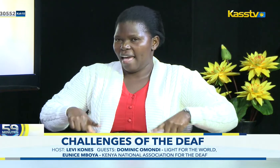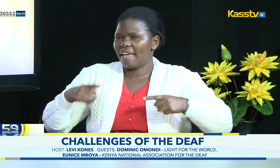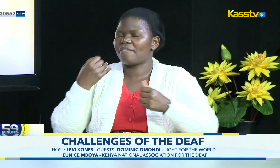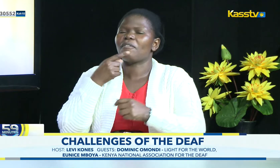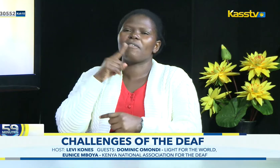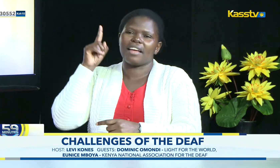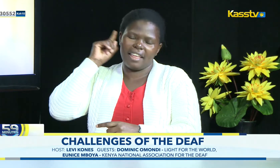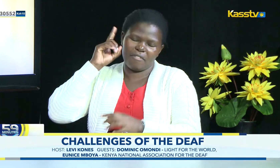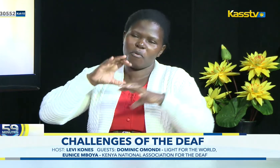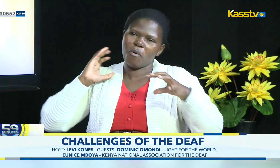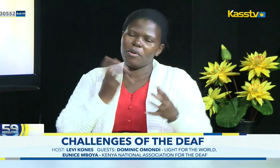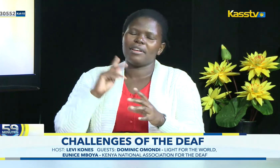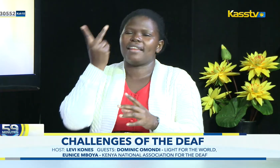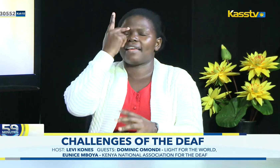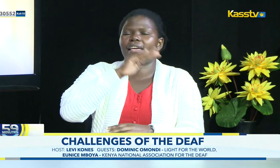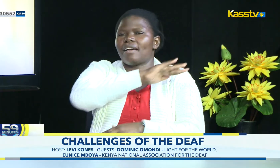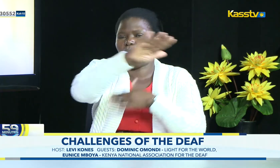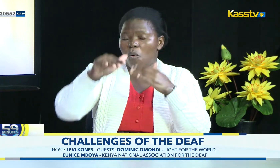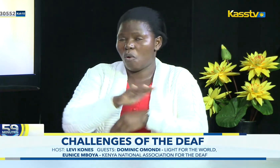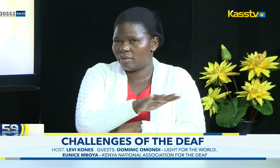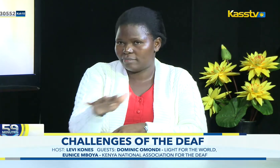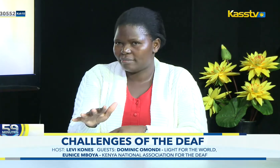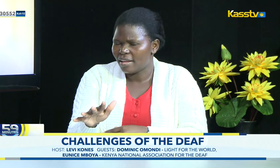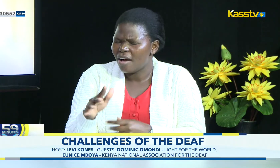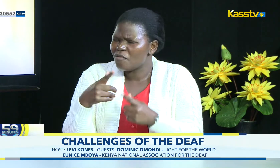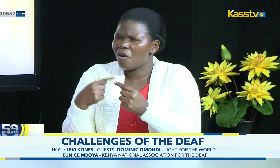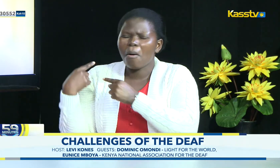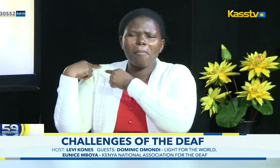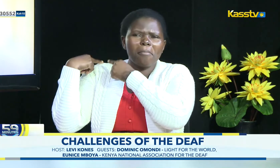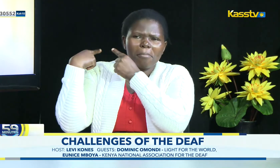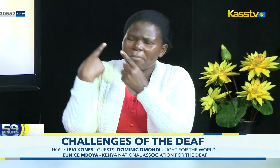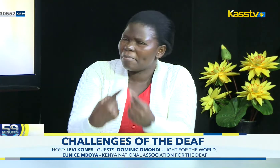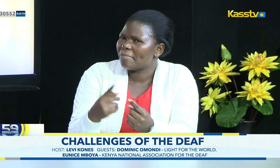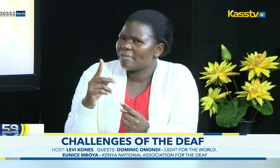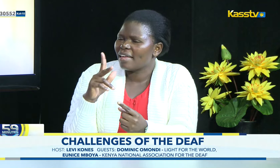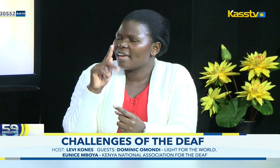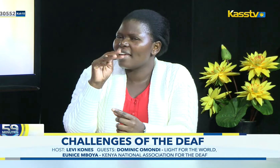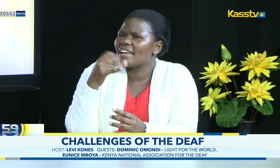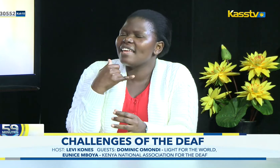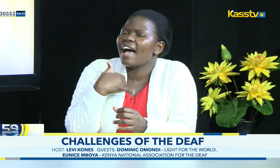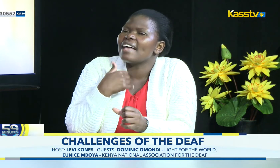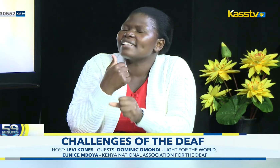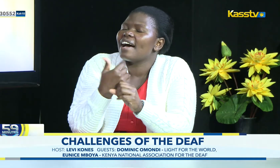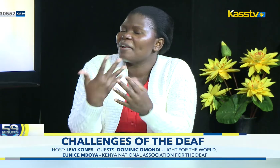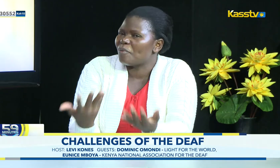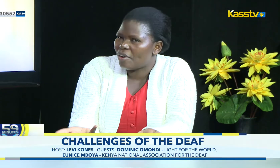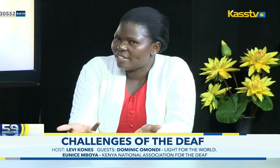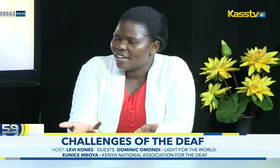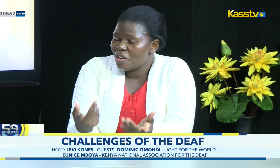right to promoting social life of the deaf community, similarly to other tribes that we have.